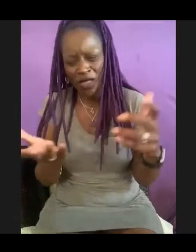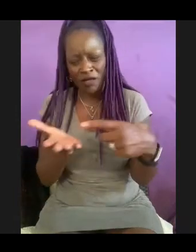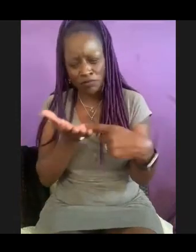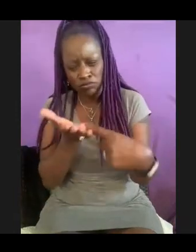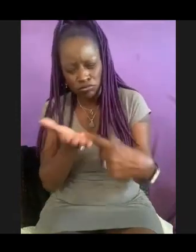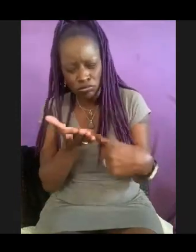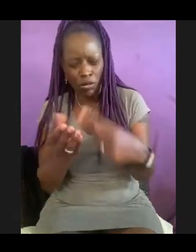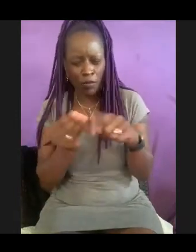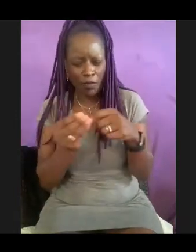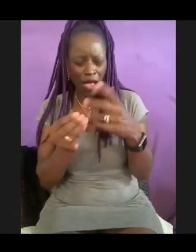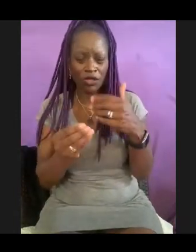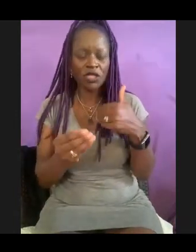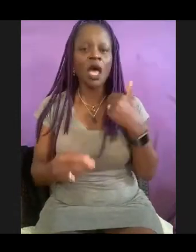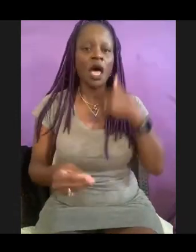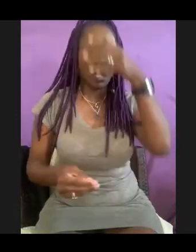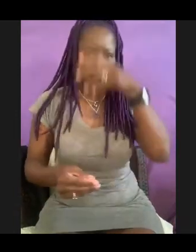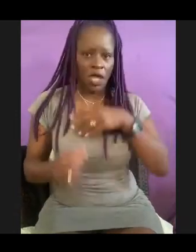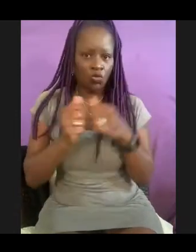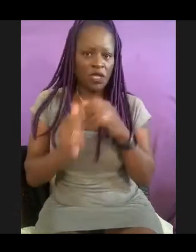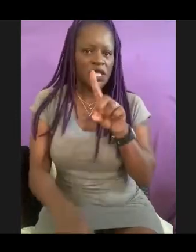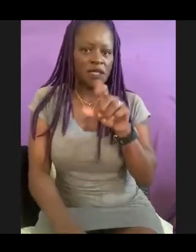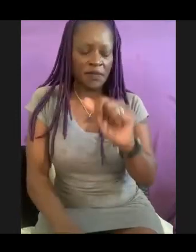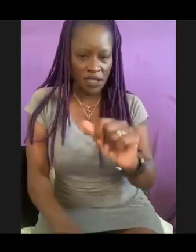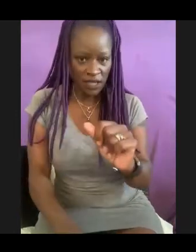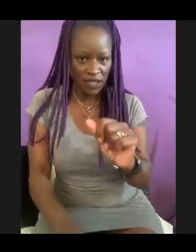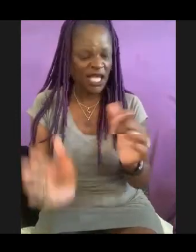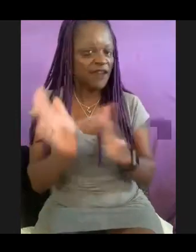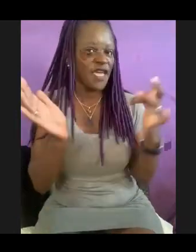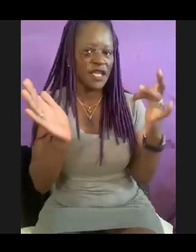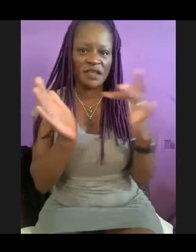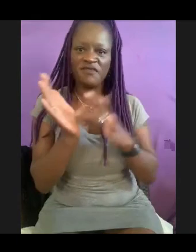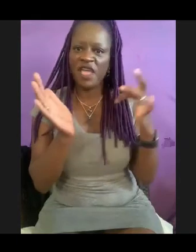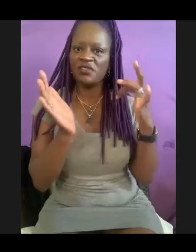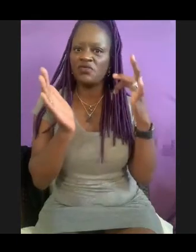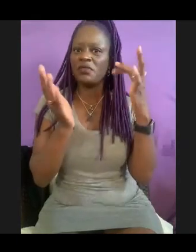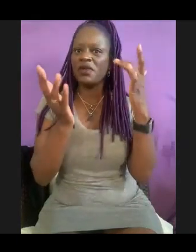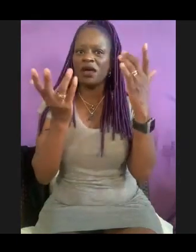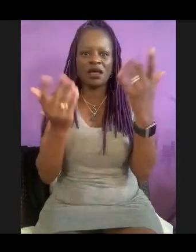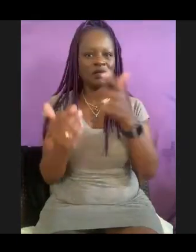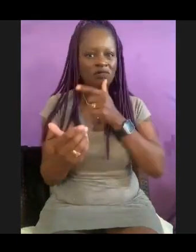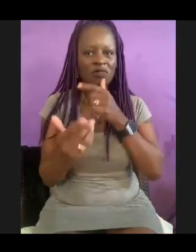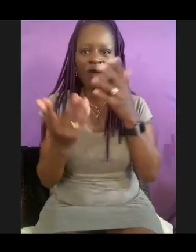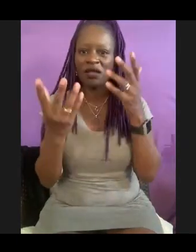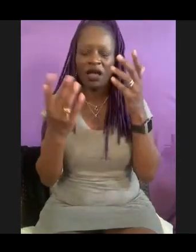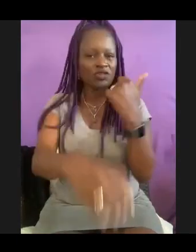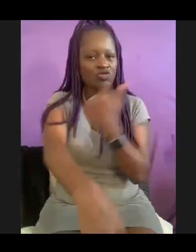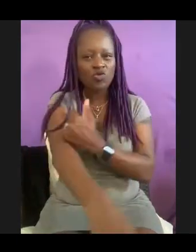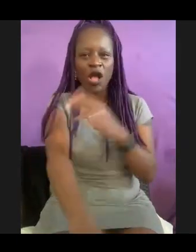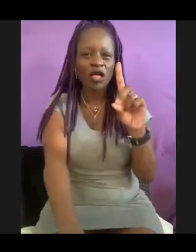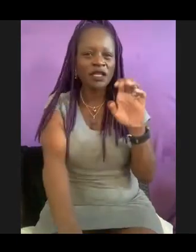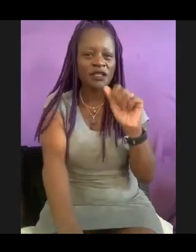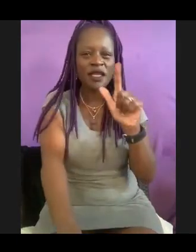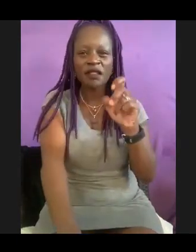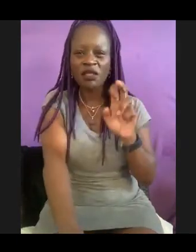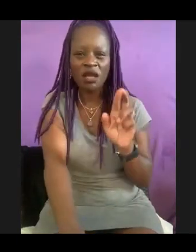developmental disabilities being taken advantage by drug dealers. It was clear